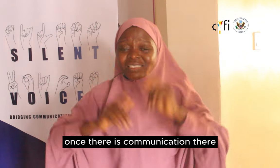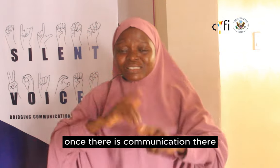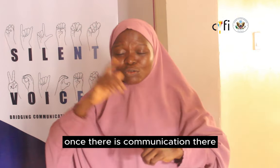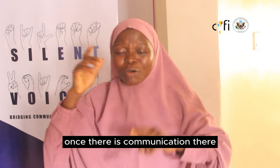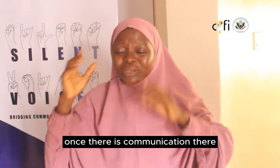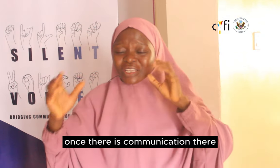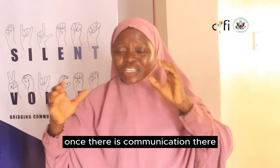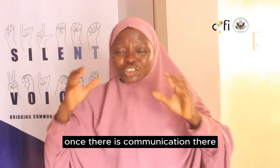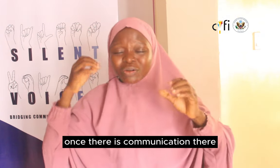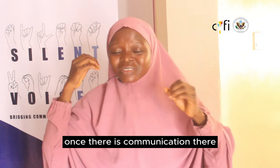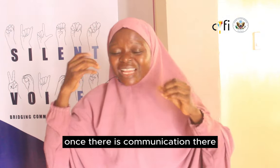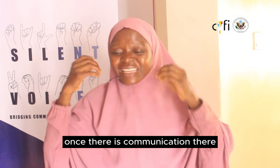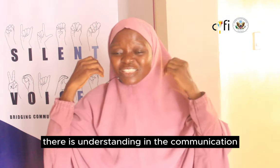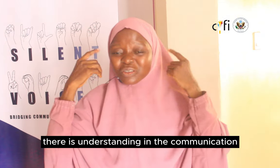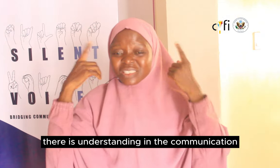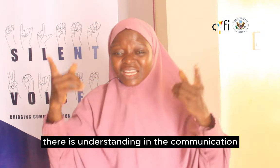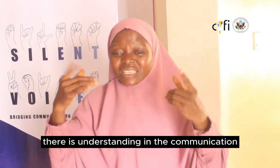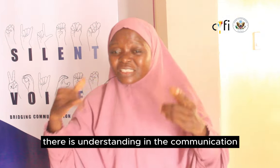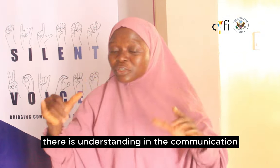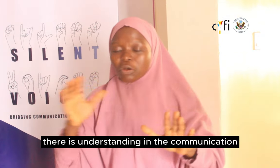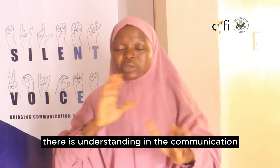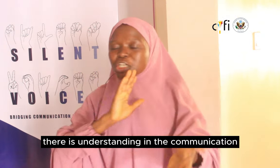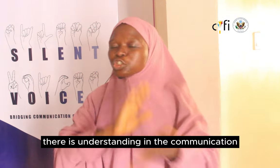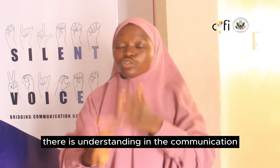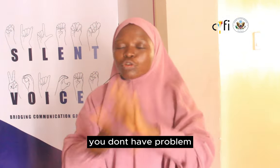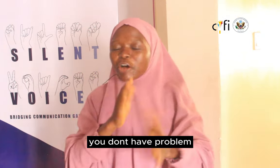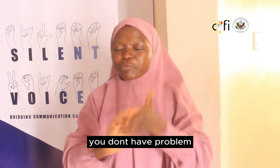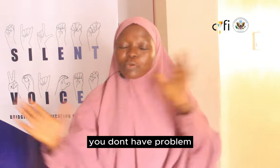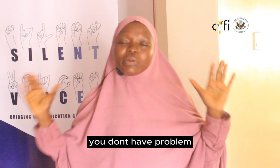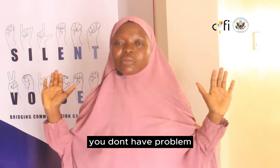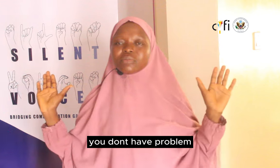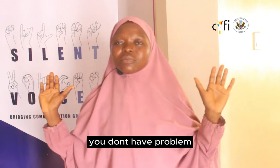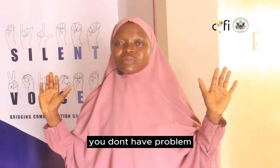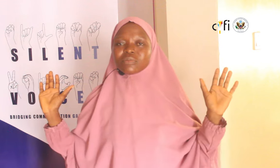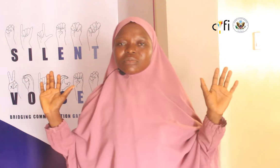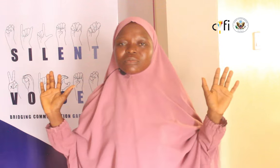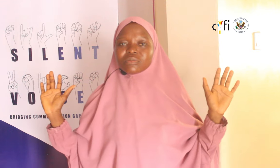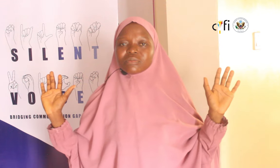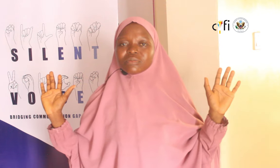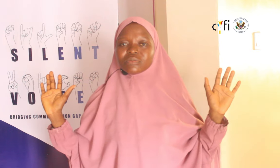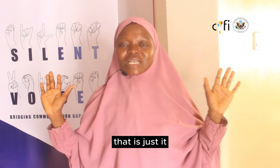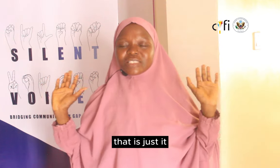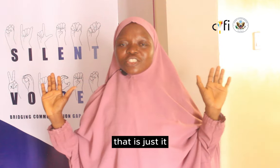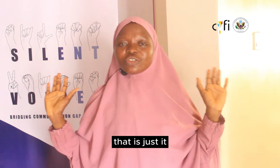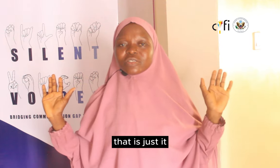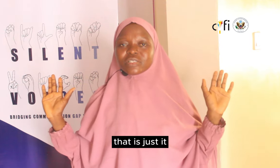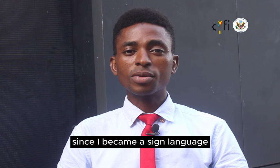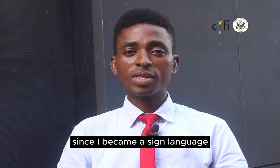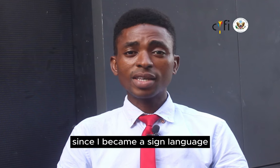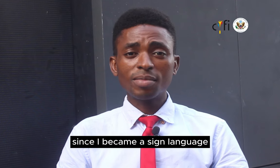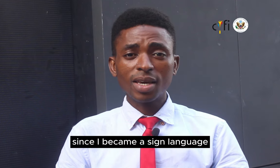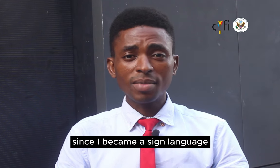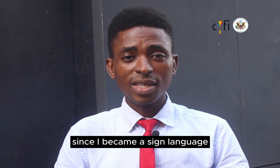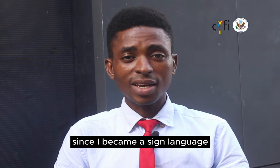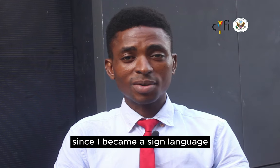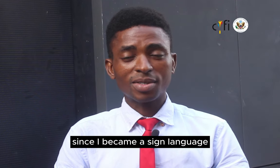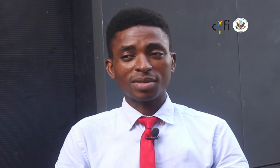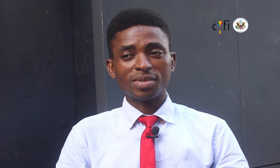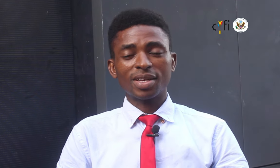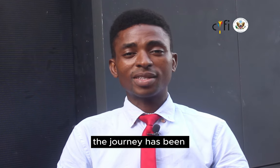communication, there is understanding in the communication, you don't have problem. That is just it. So since I became a sign language interpreter, the